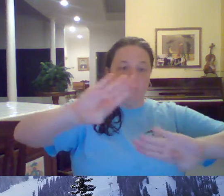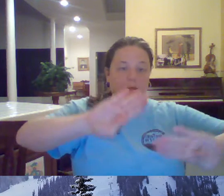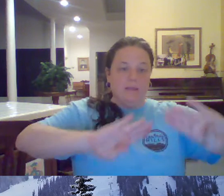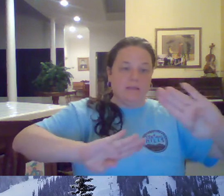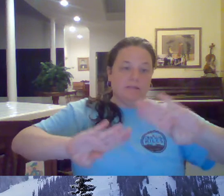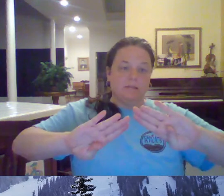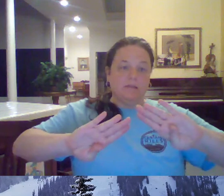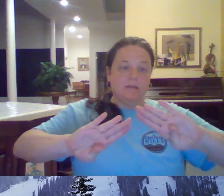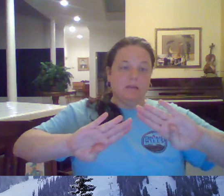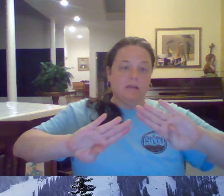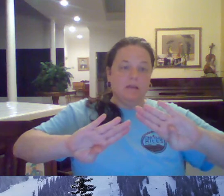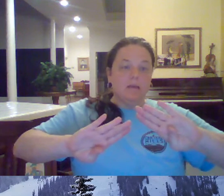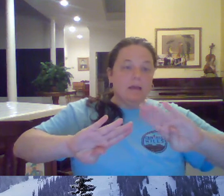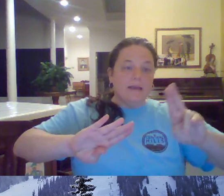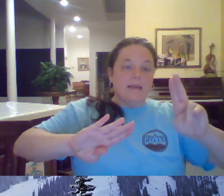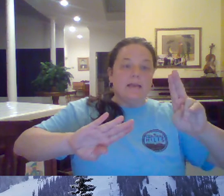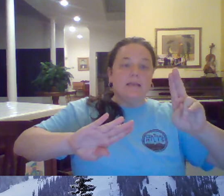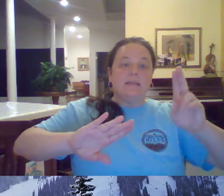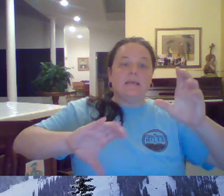Biology with B's.